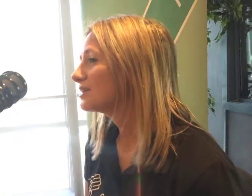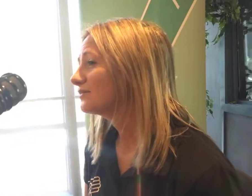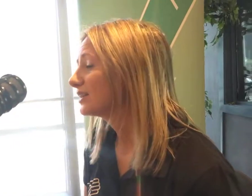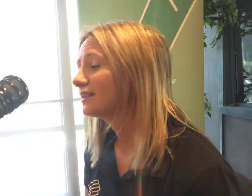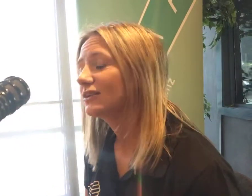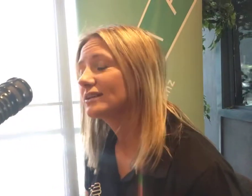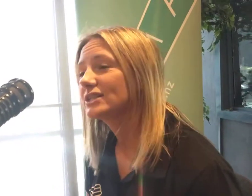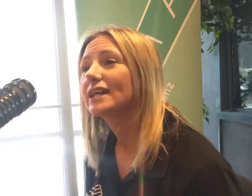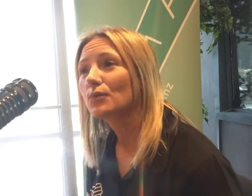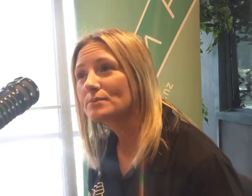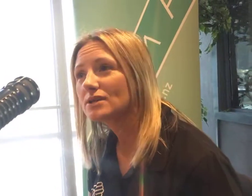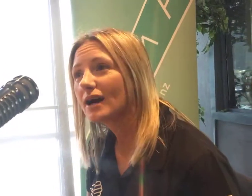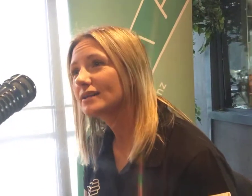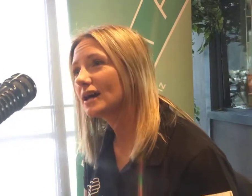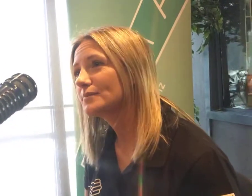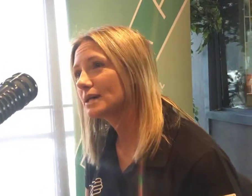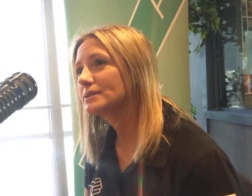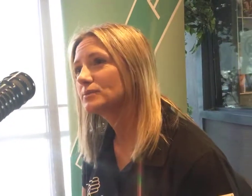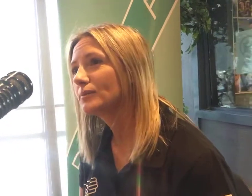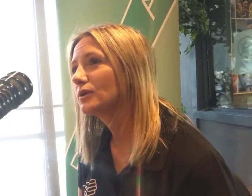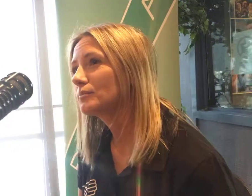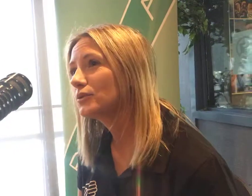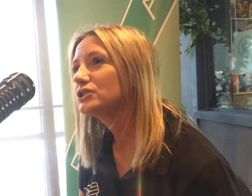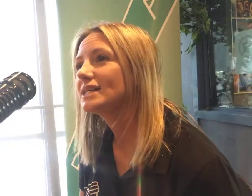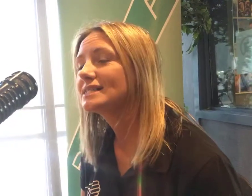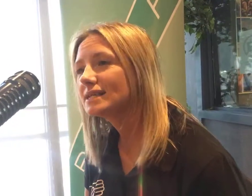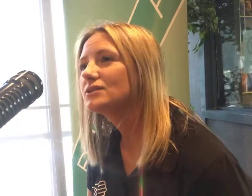So if you can check out our website,